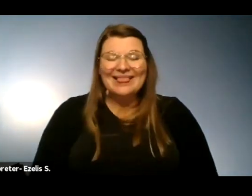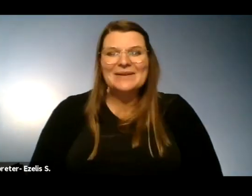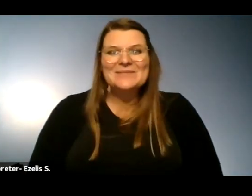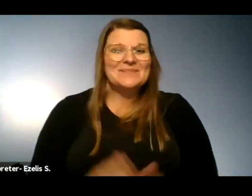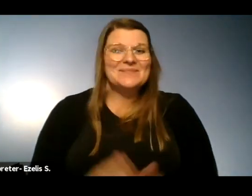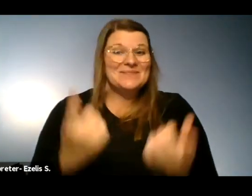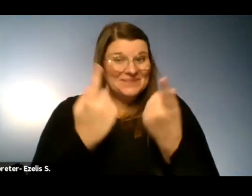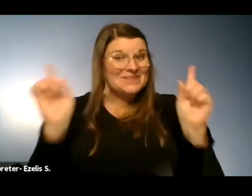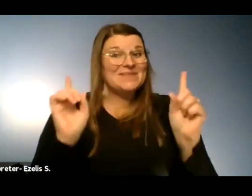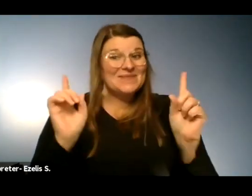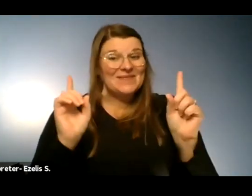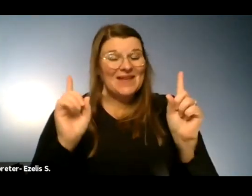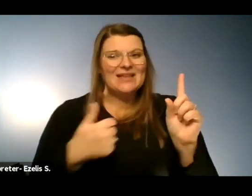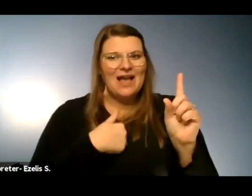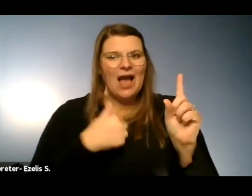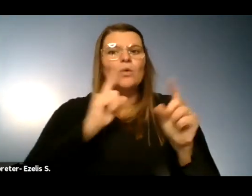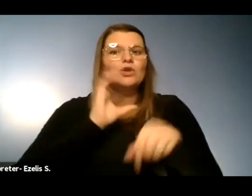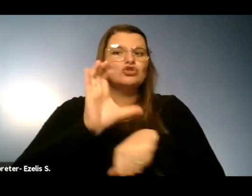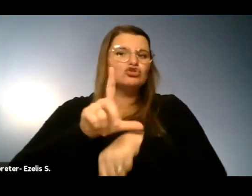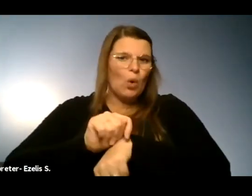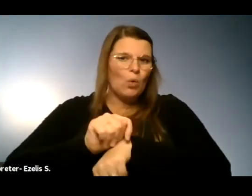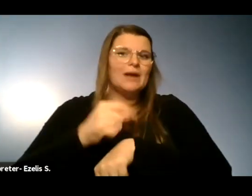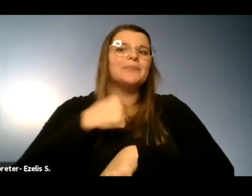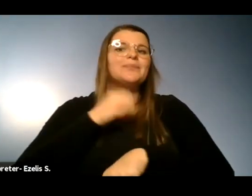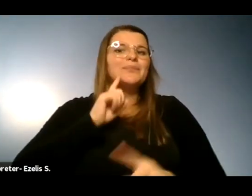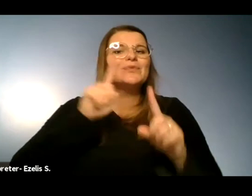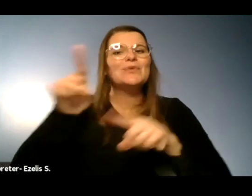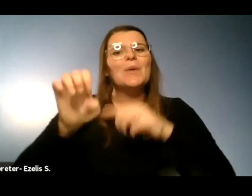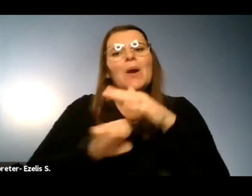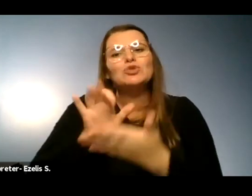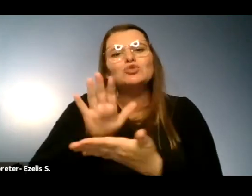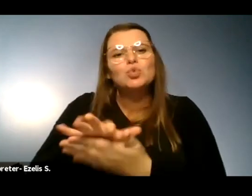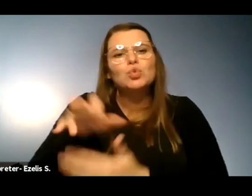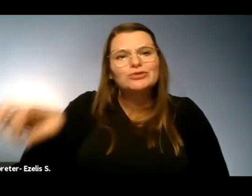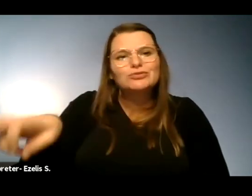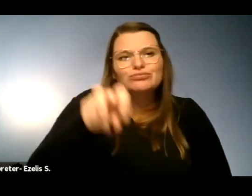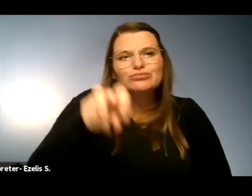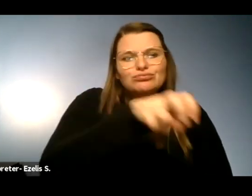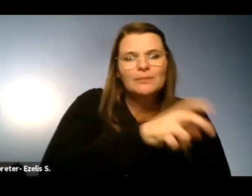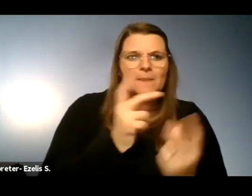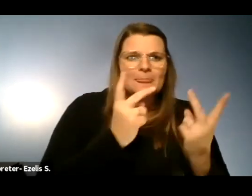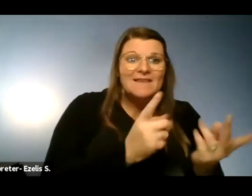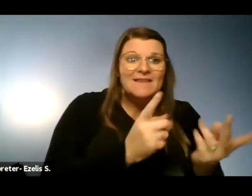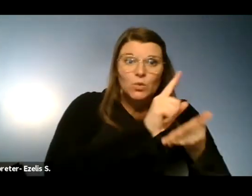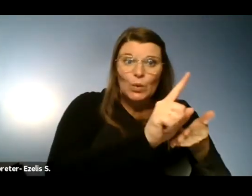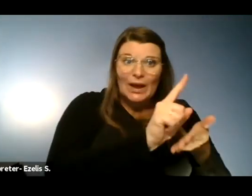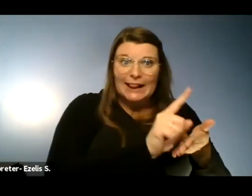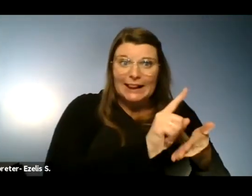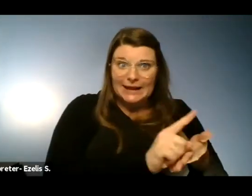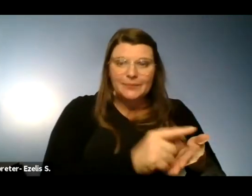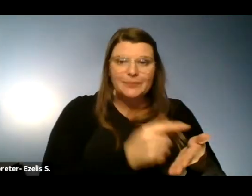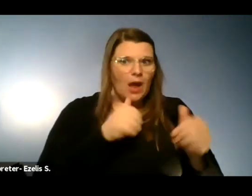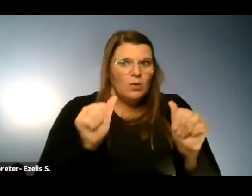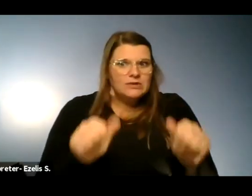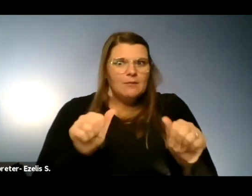finally, I was a consultant, and I would go to elementary schools and visit them weekly. And I was able